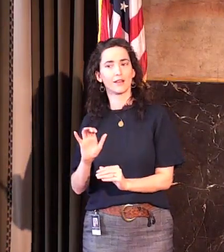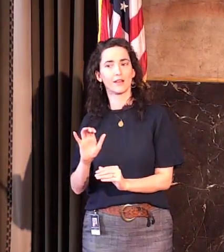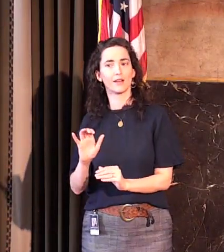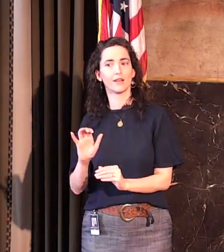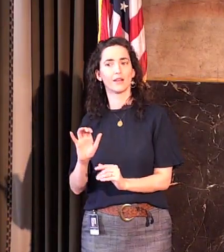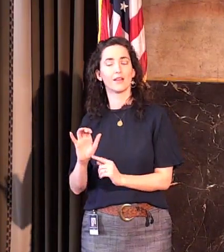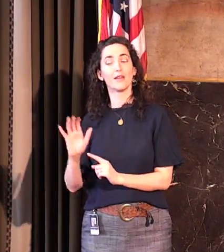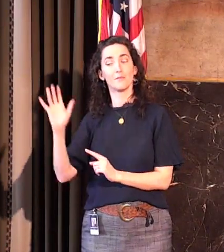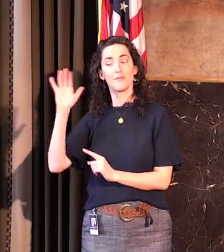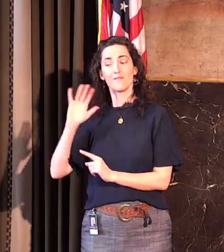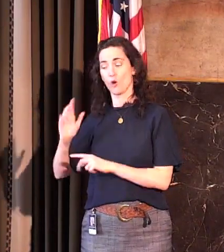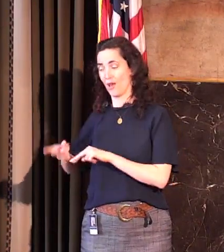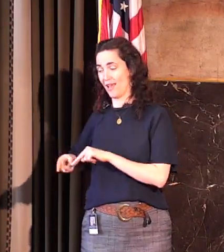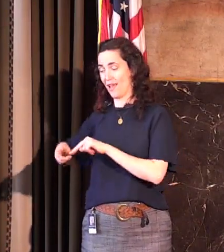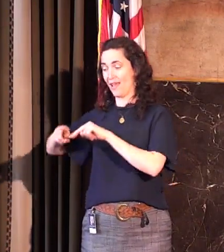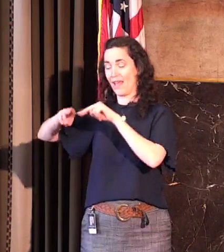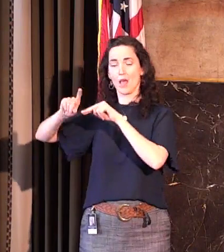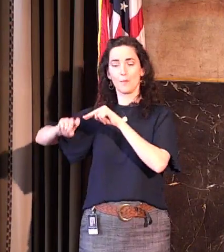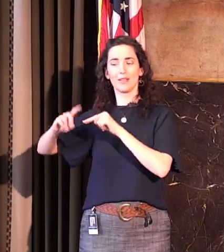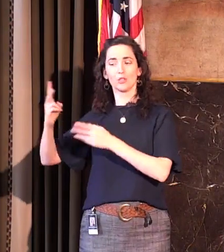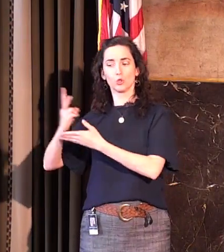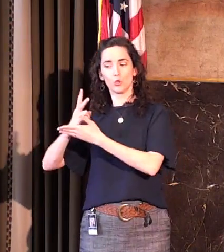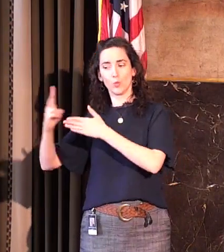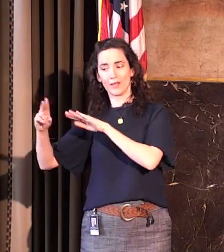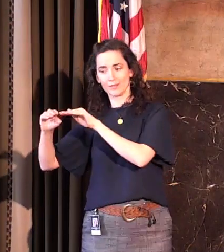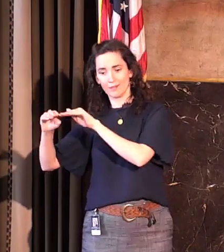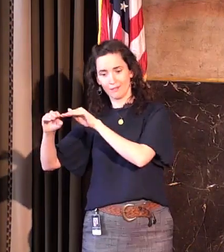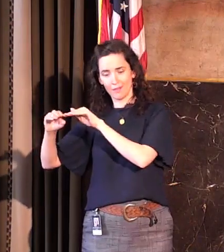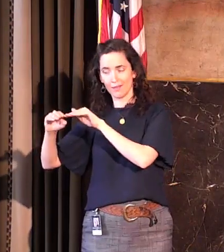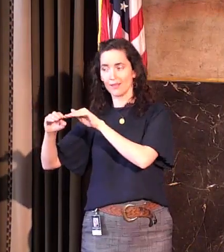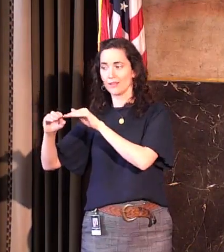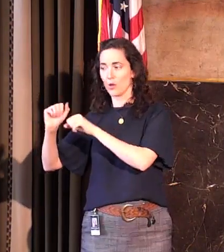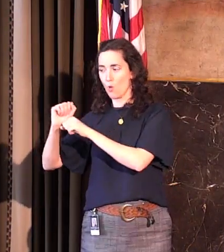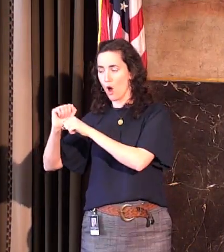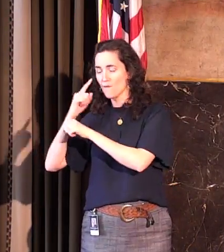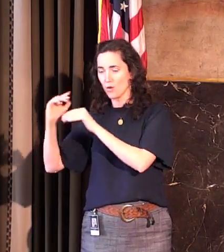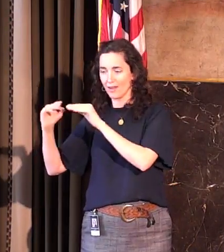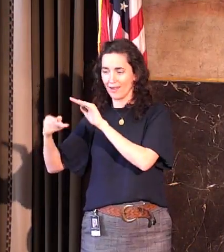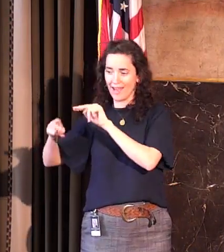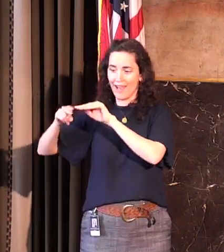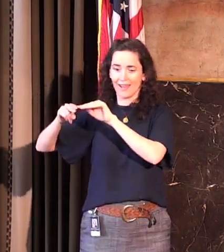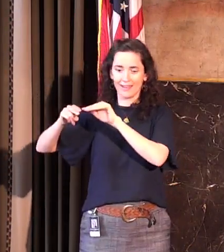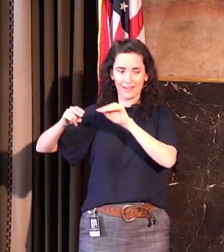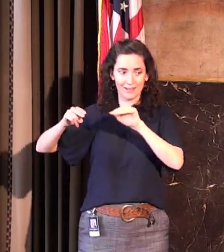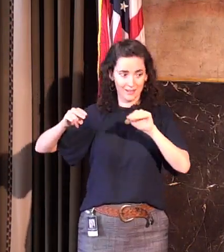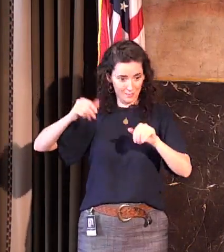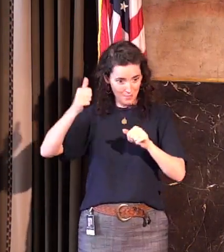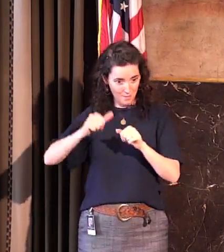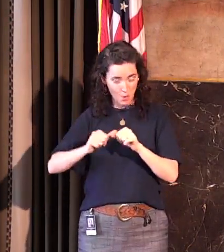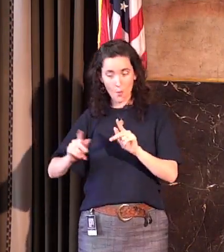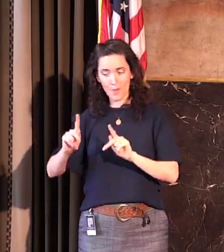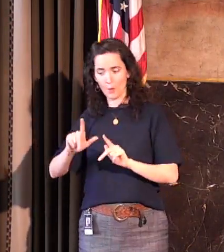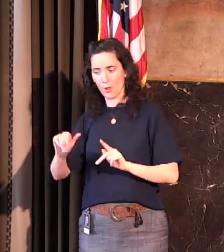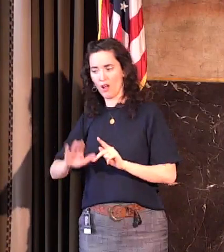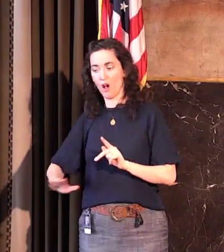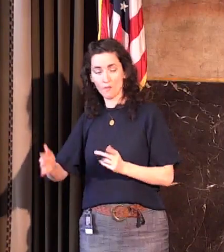to flatten the curve. Do you think the people in Louisiana are ready to do that, given that 2